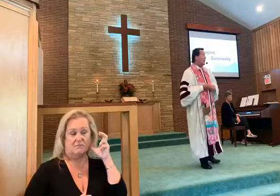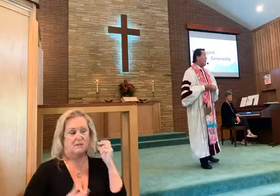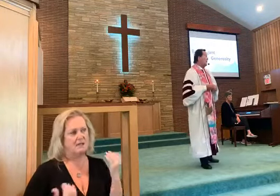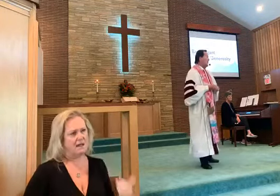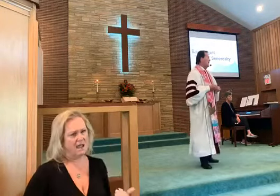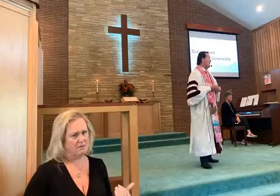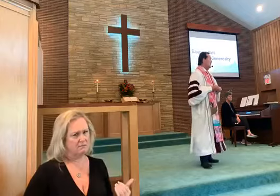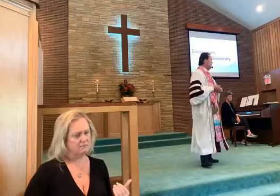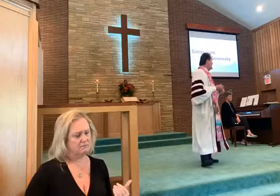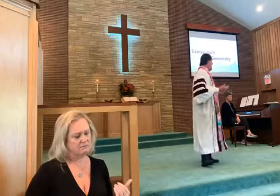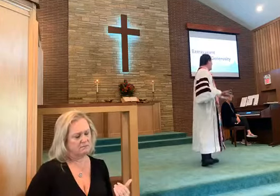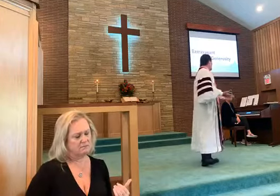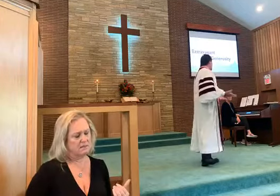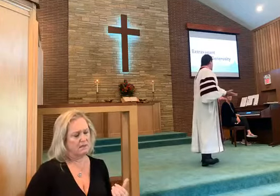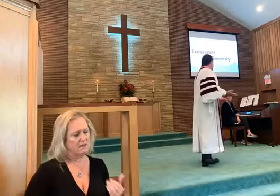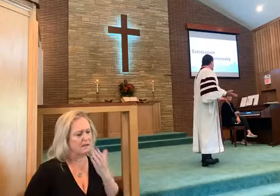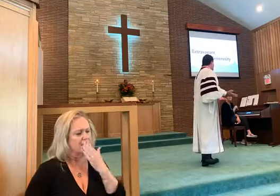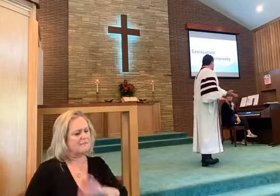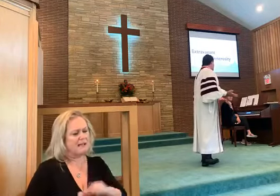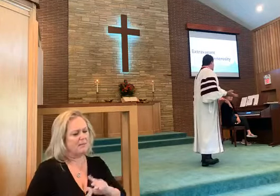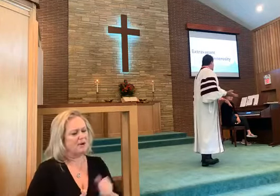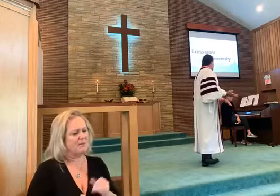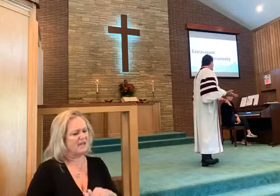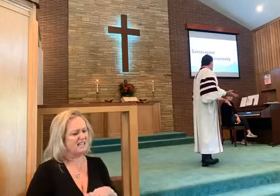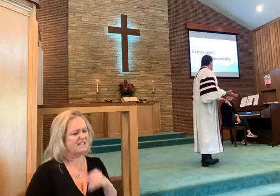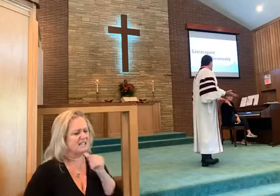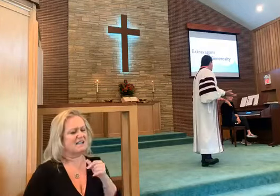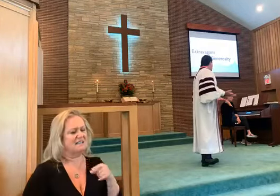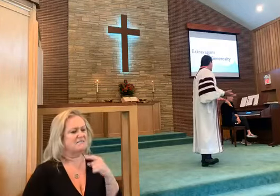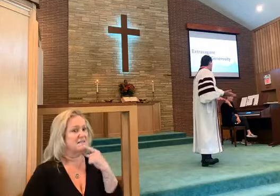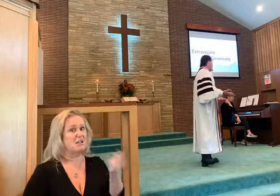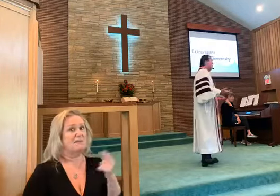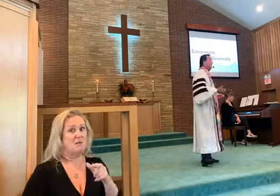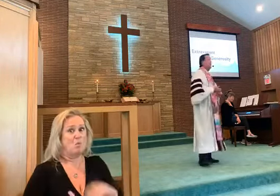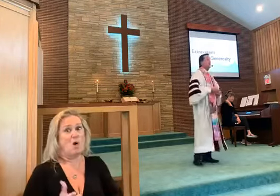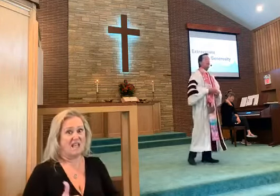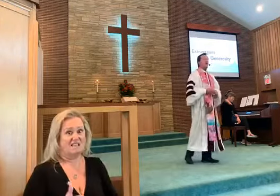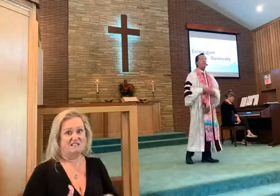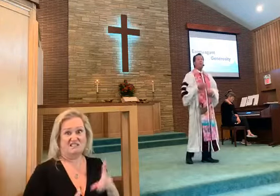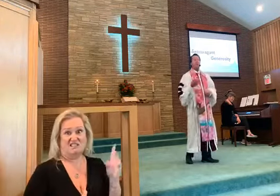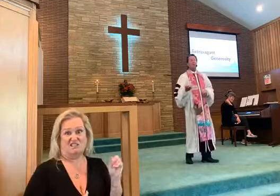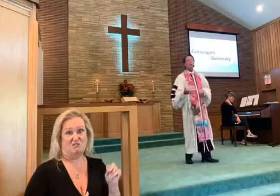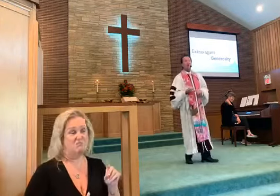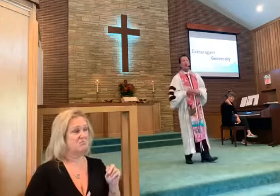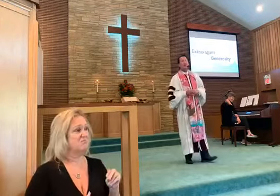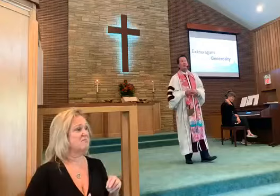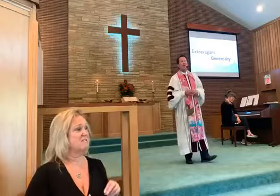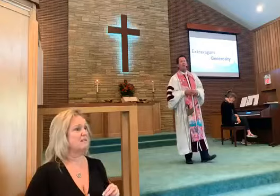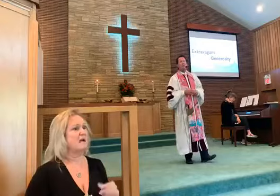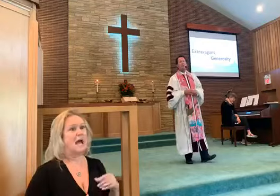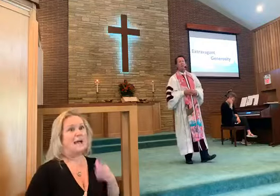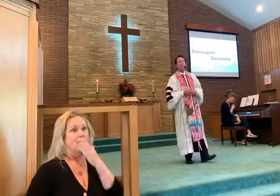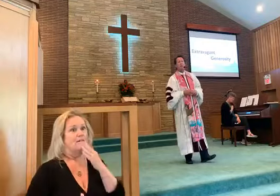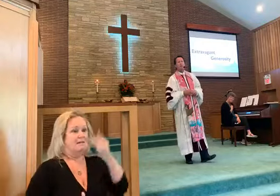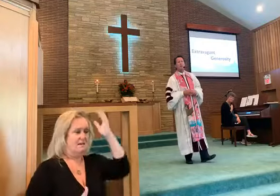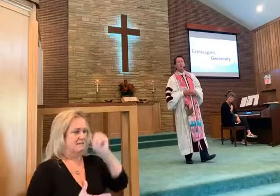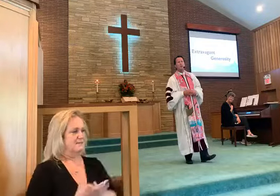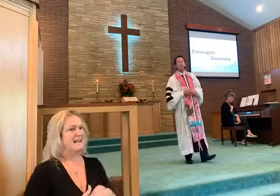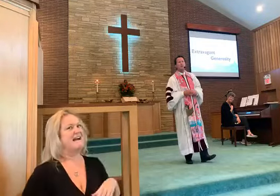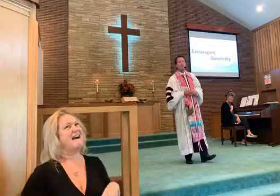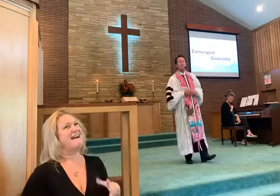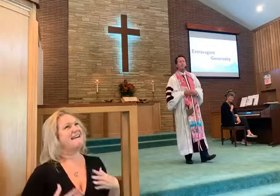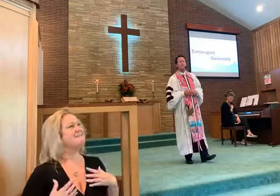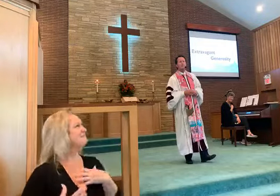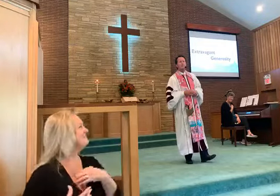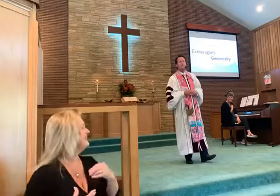Now, the bad part about that is that doesn't tell me what to do. And I'm a good husband. I like to be told what to do.